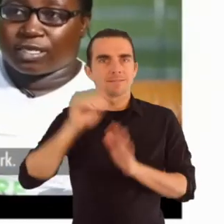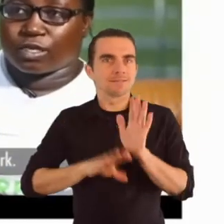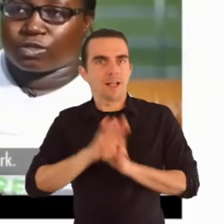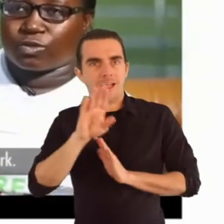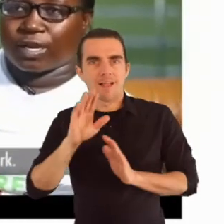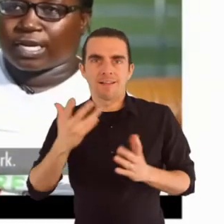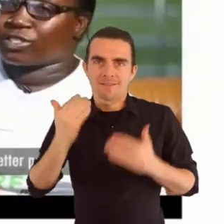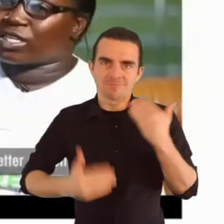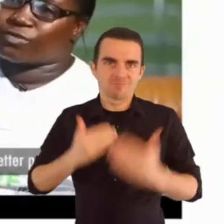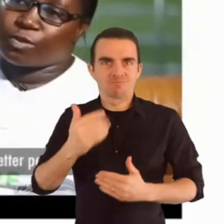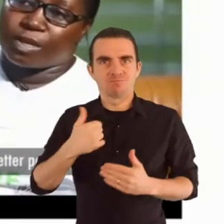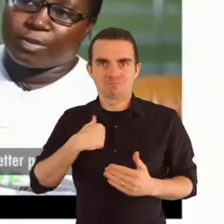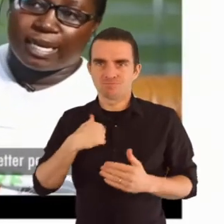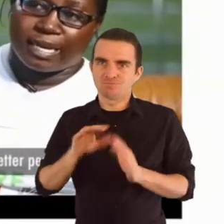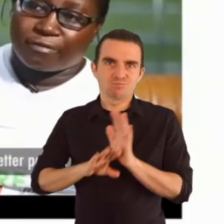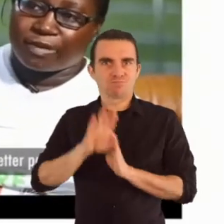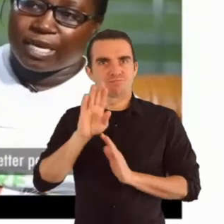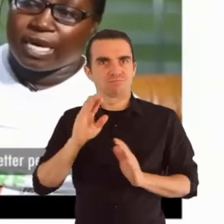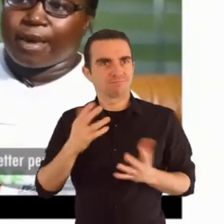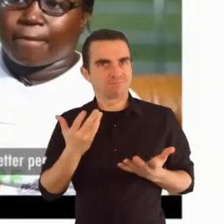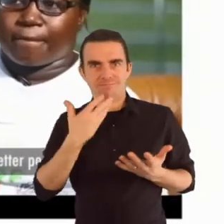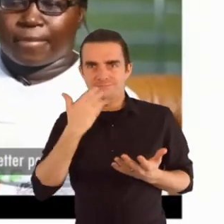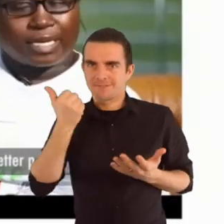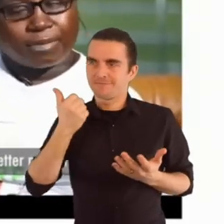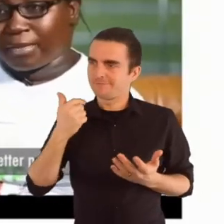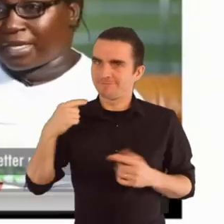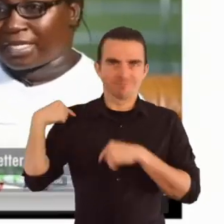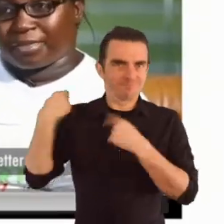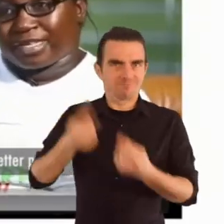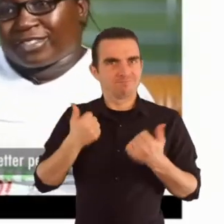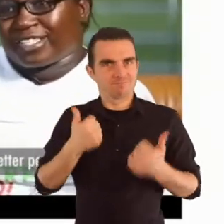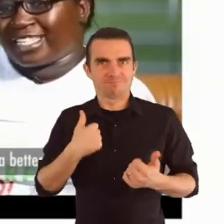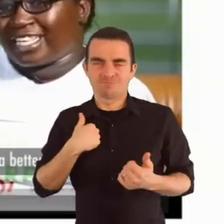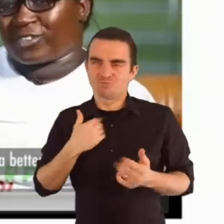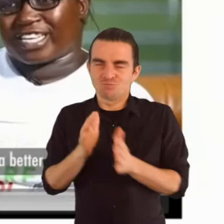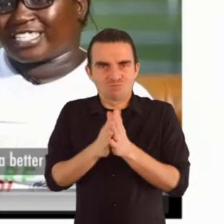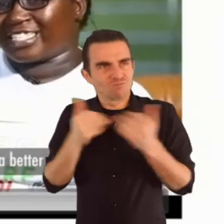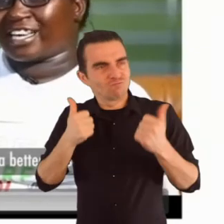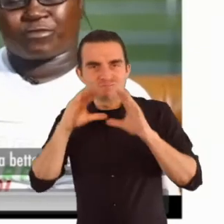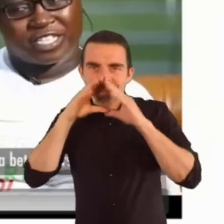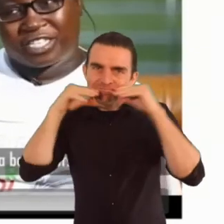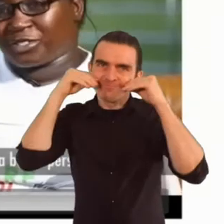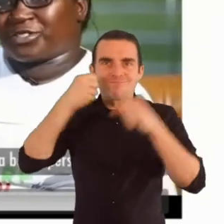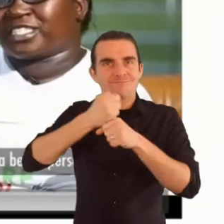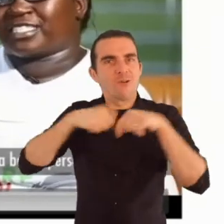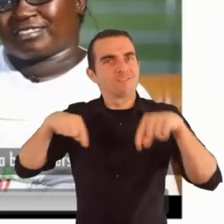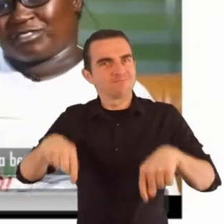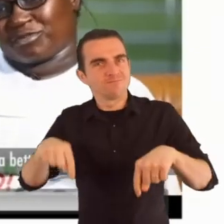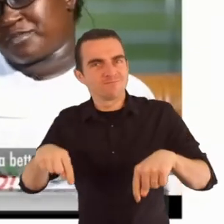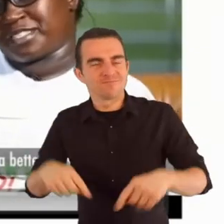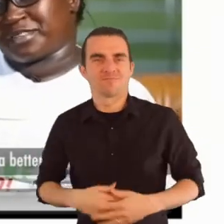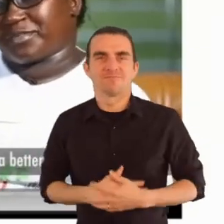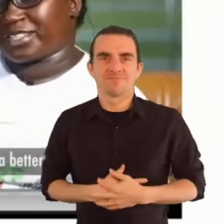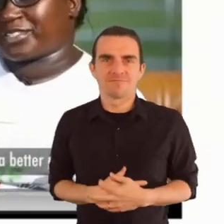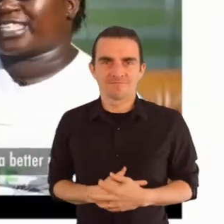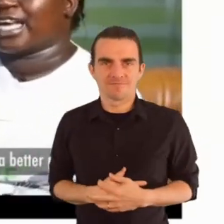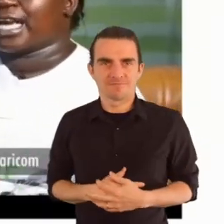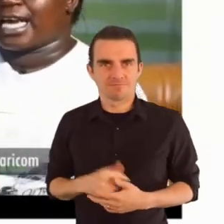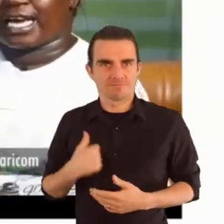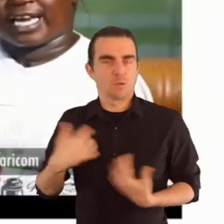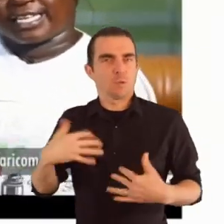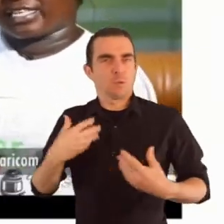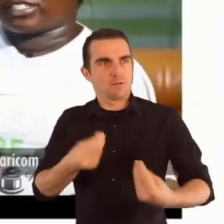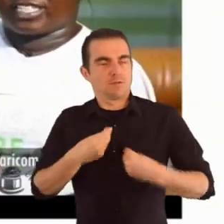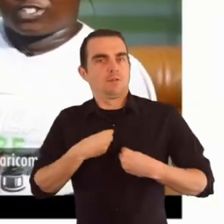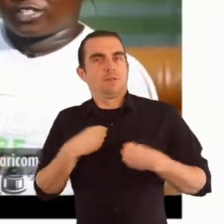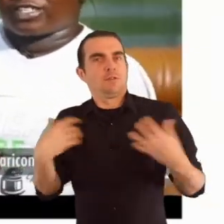chance to work, transforming my life, making me a better person. As you can see, I've really grown to be a better person,